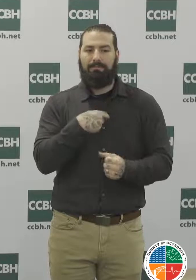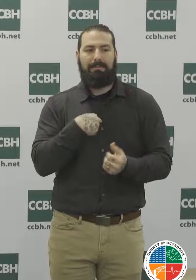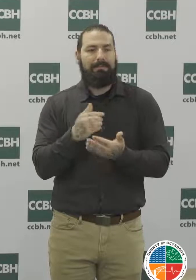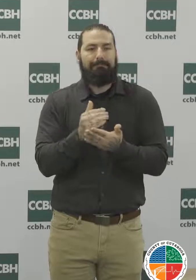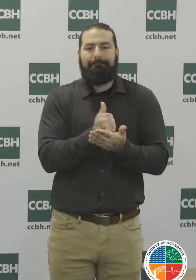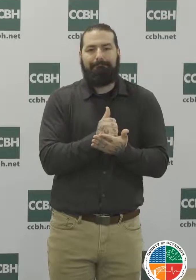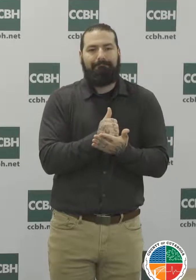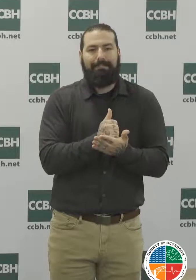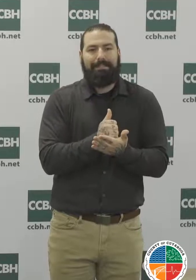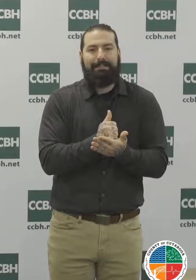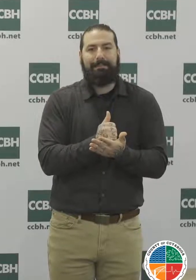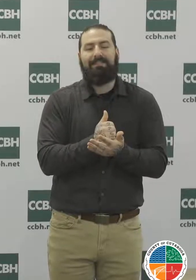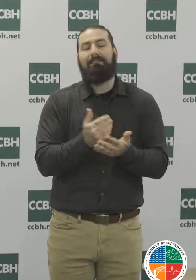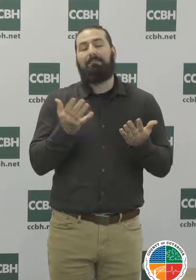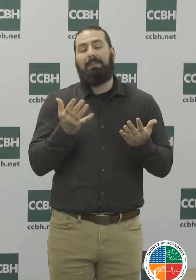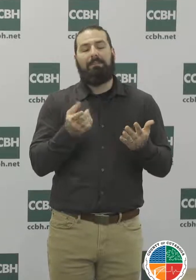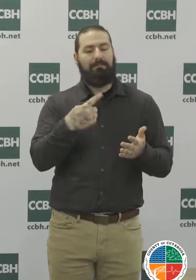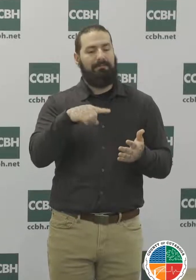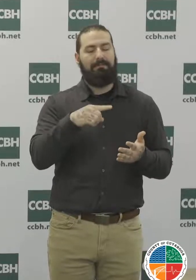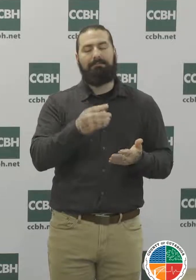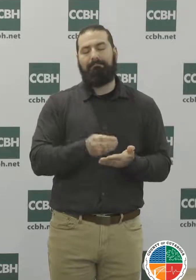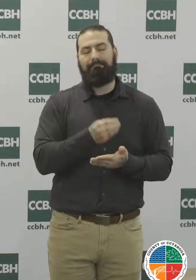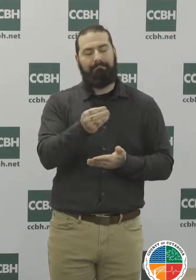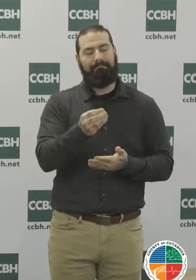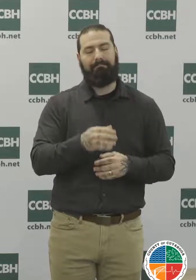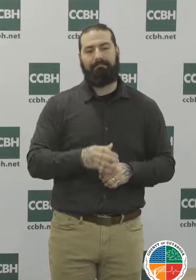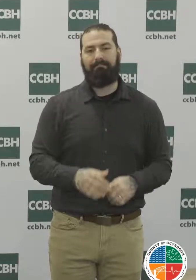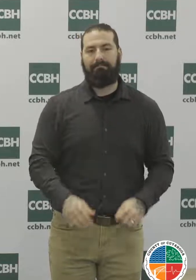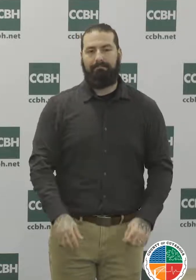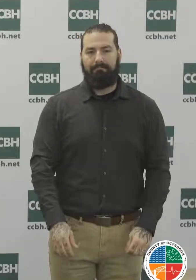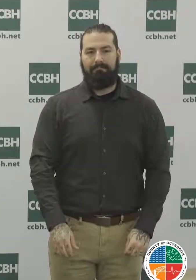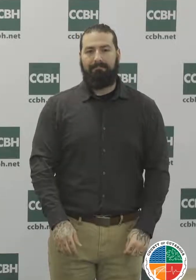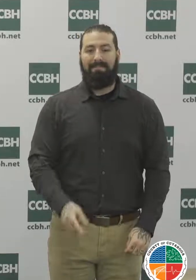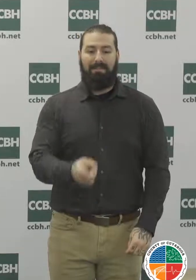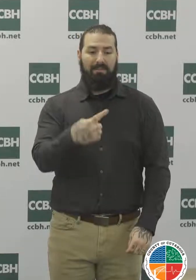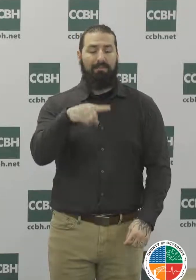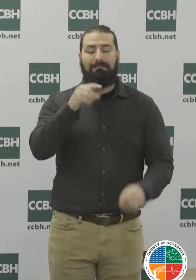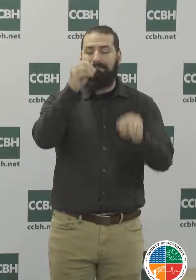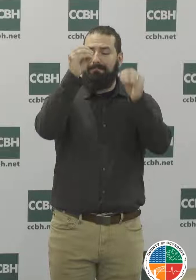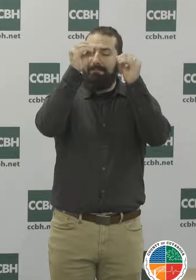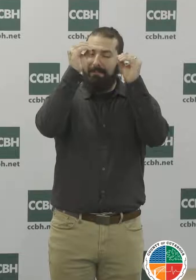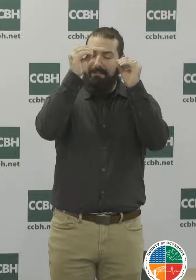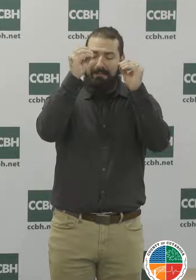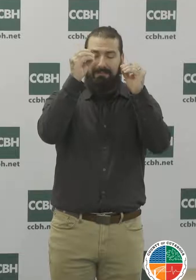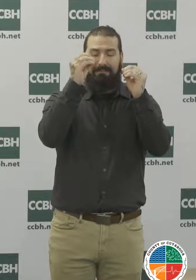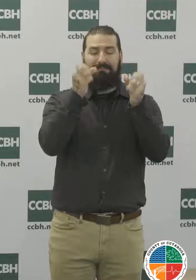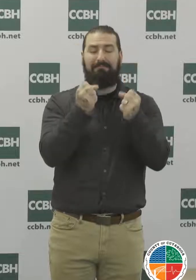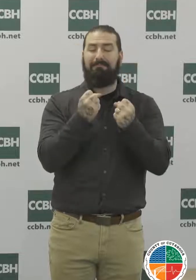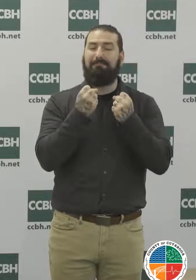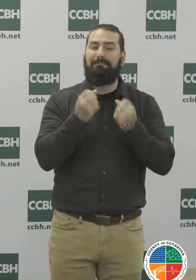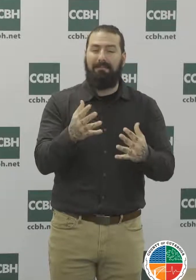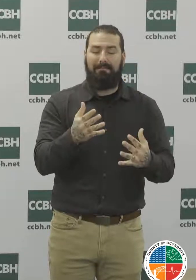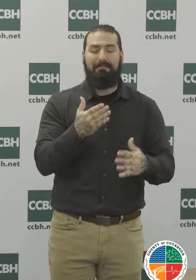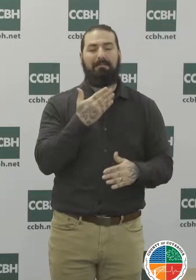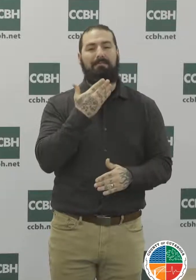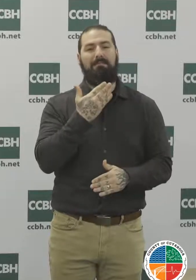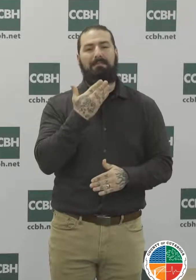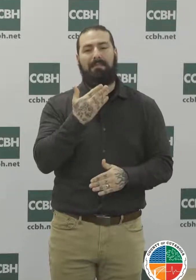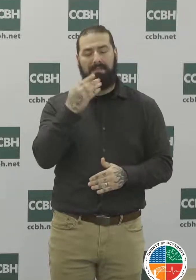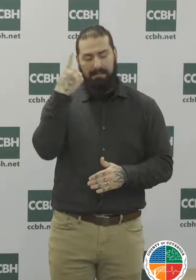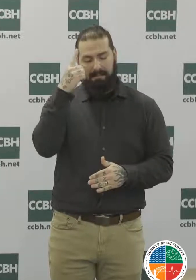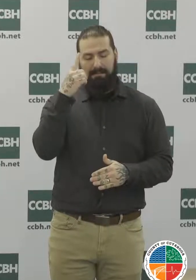earned, but which you so graciously gave. You have all taught me so very much, and I thank you for your